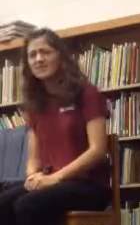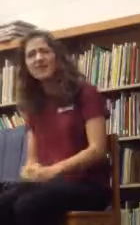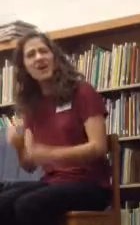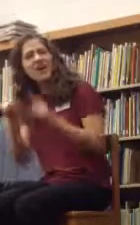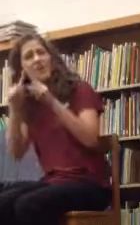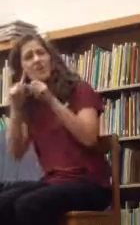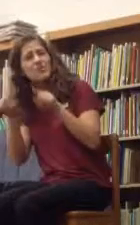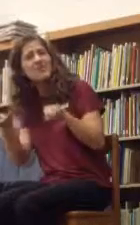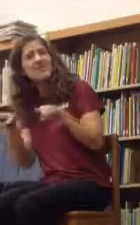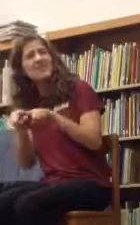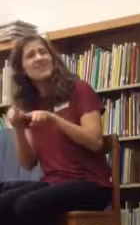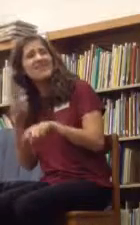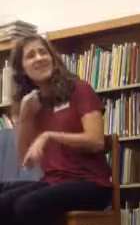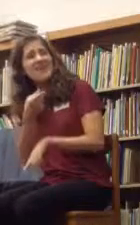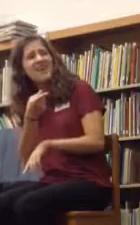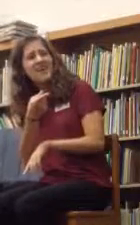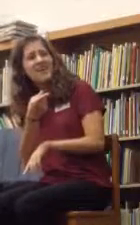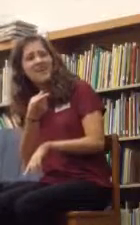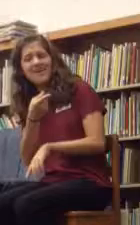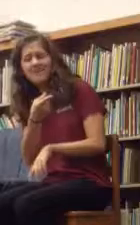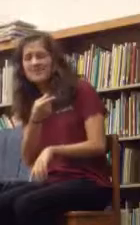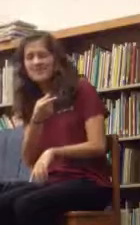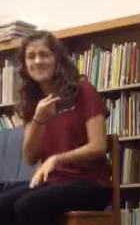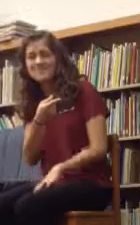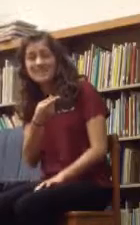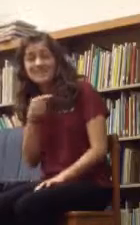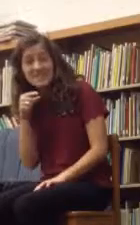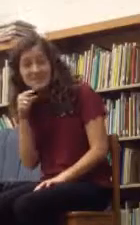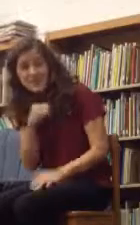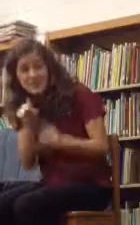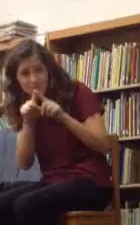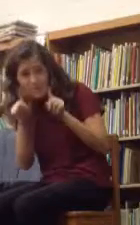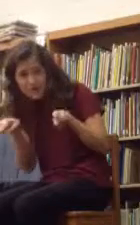Triangle? Said Square. Is that you?